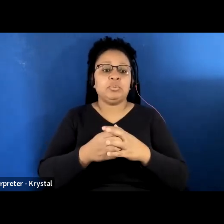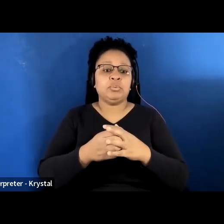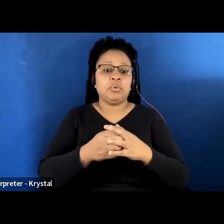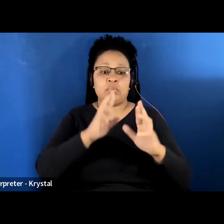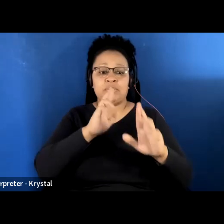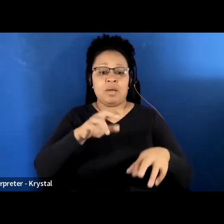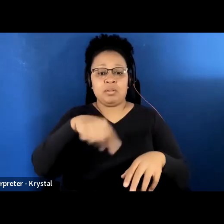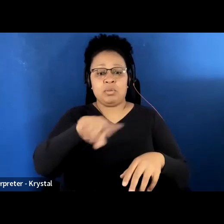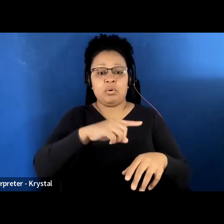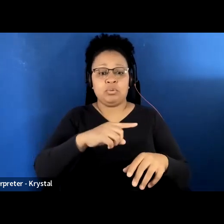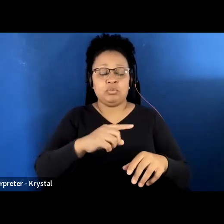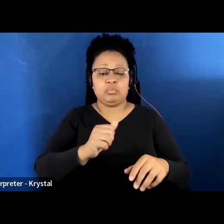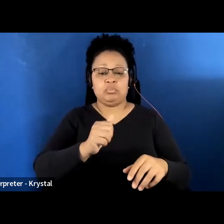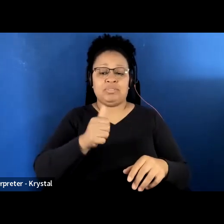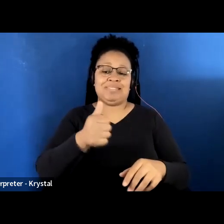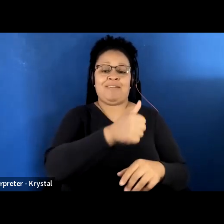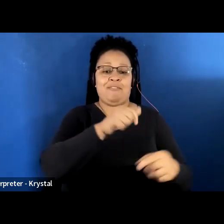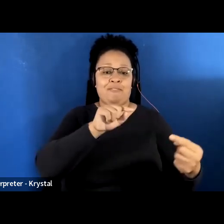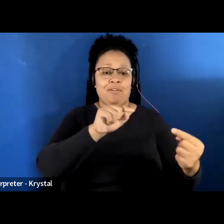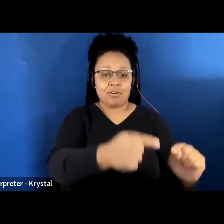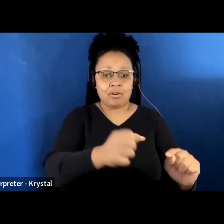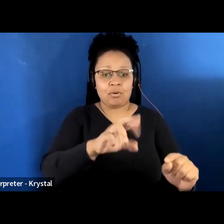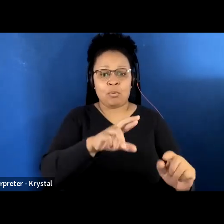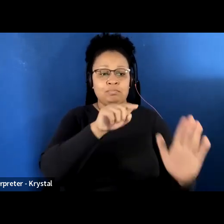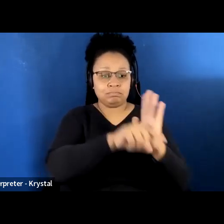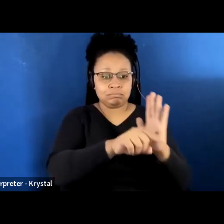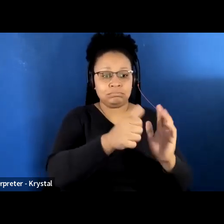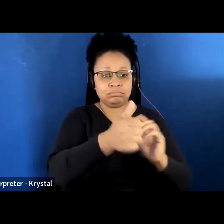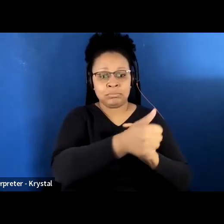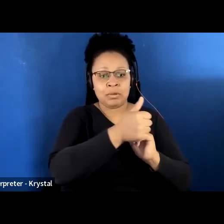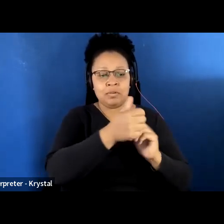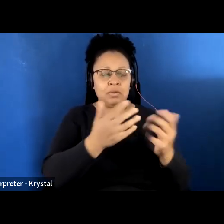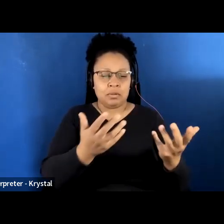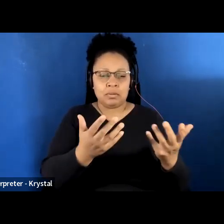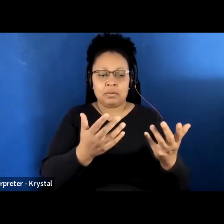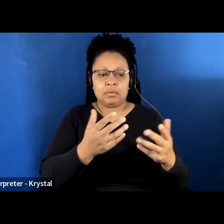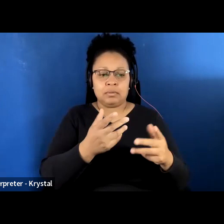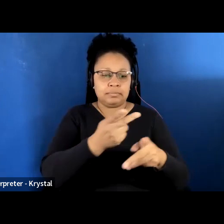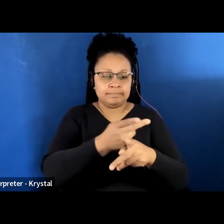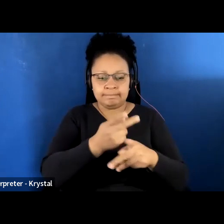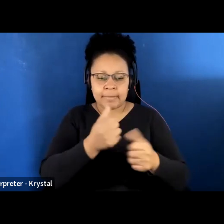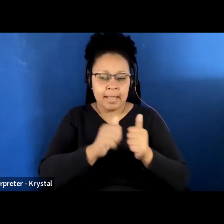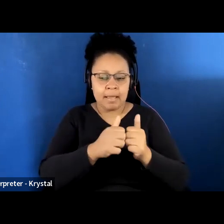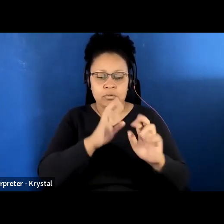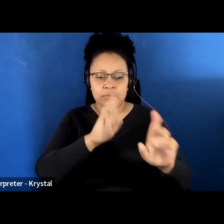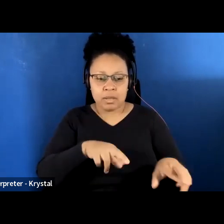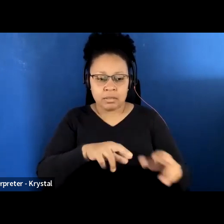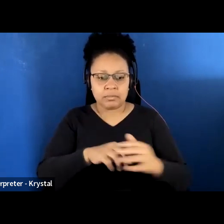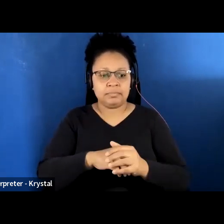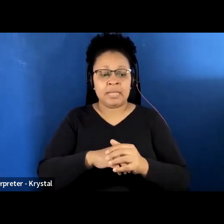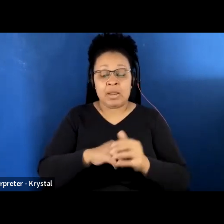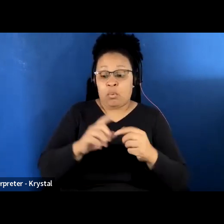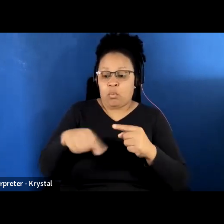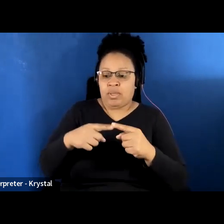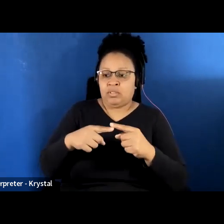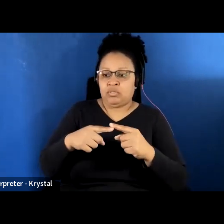And when do we ask for someone else to come and help? Often that's law enforcement.